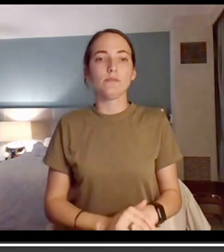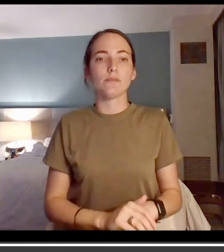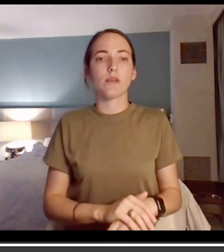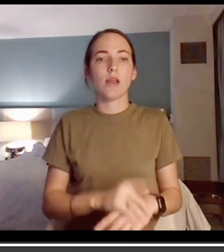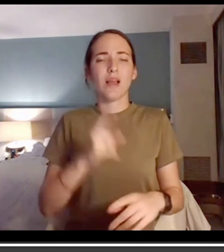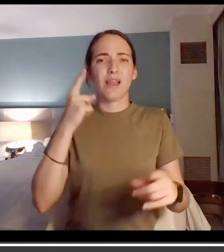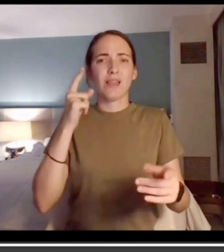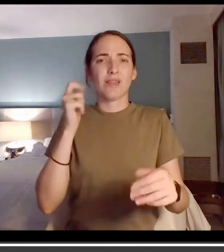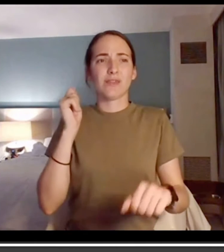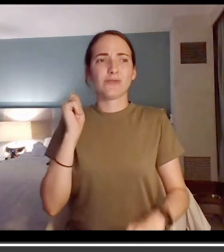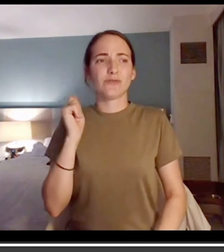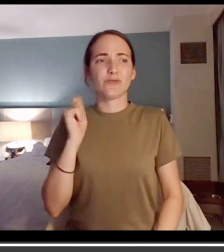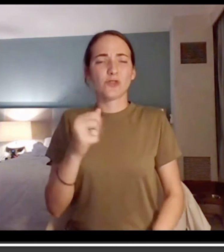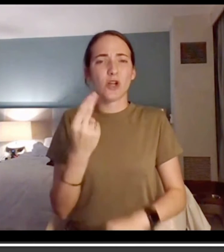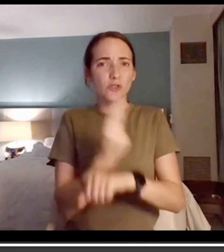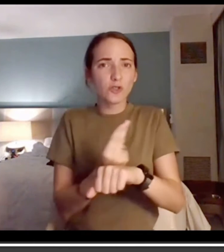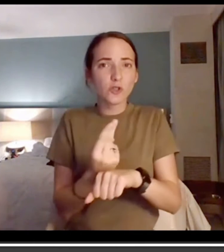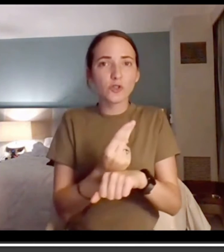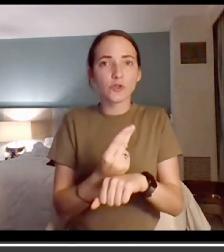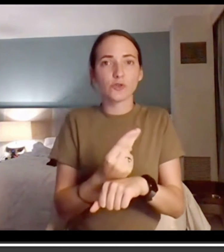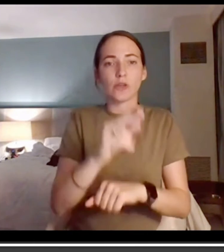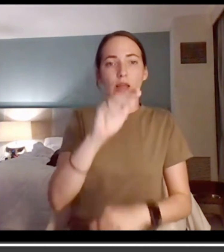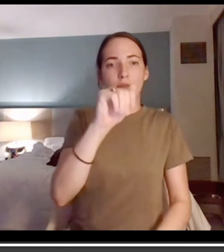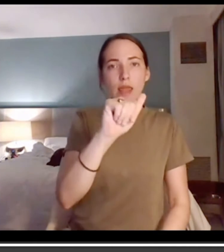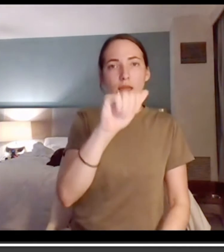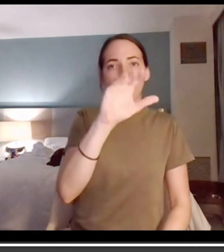acronyms, AOD, DLI,